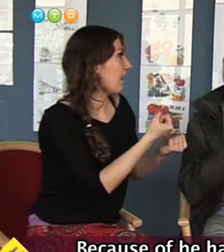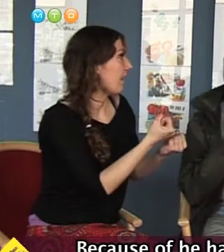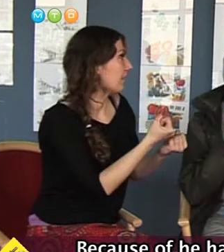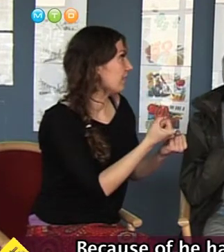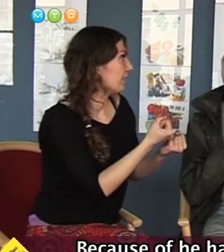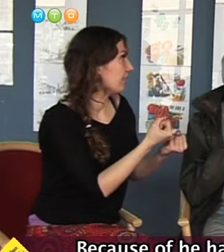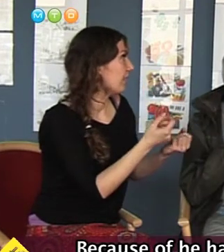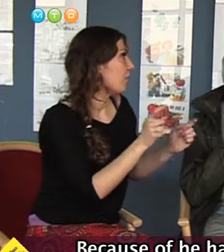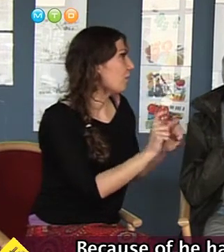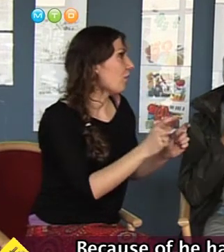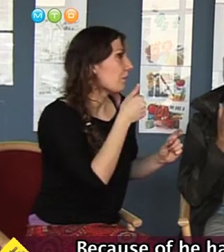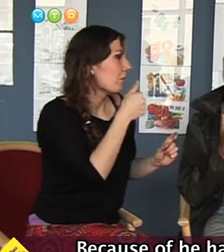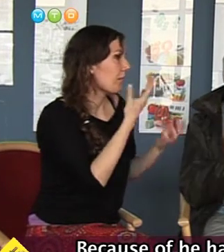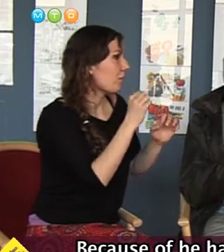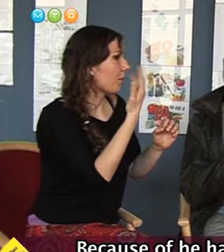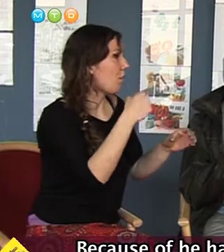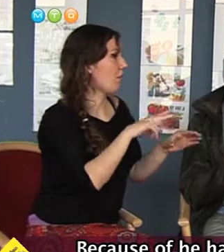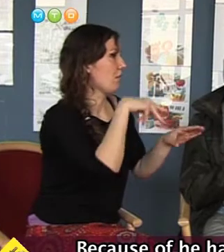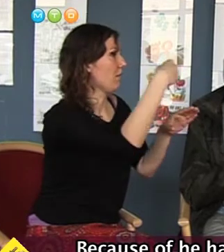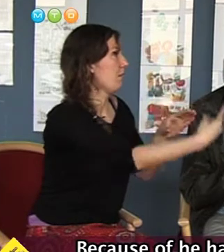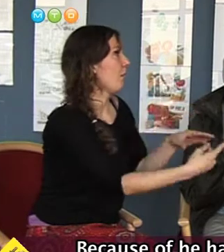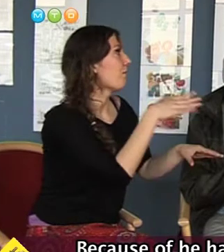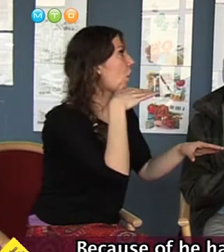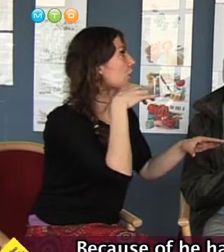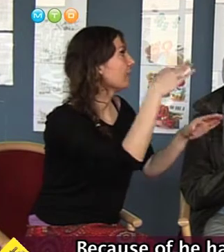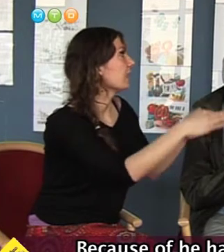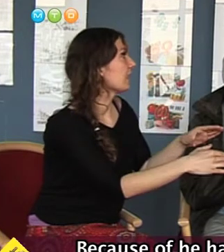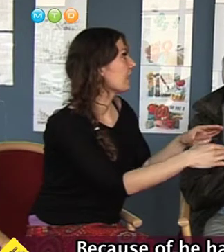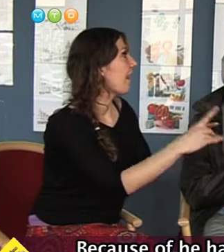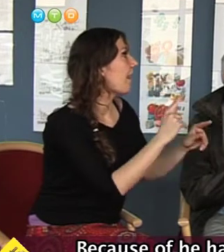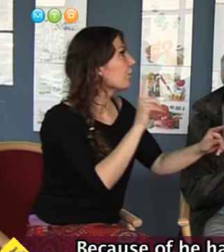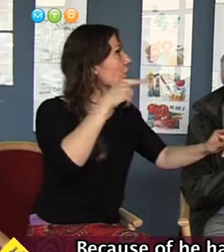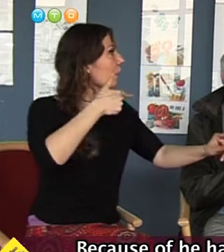because he's been in the water, the other magician has to give him the kiss of life.